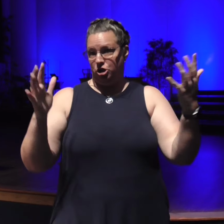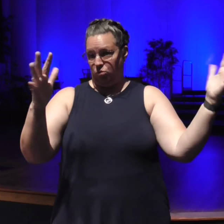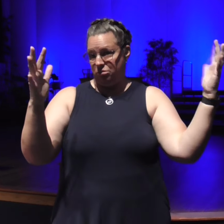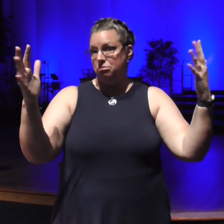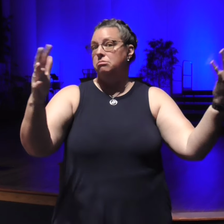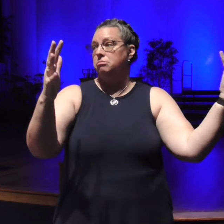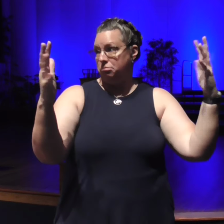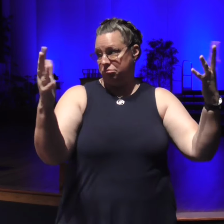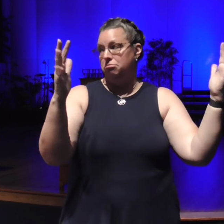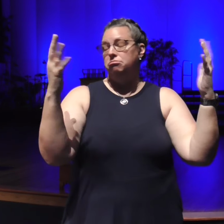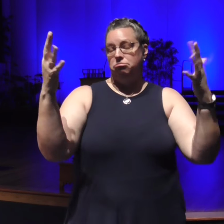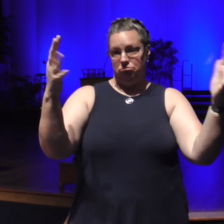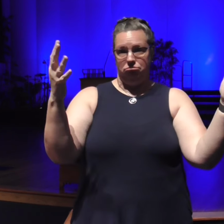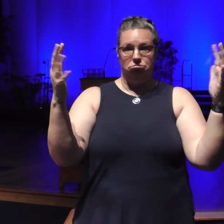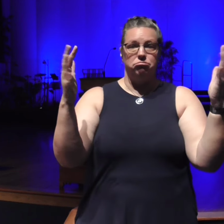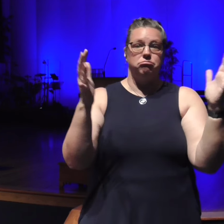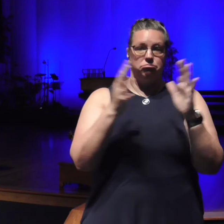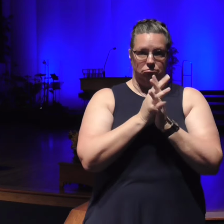hand.